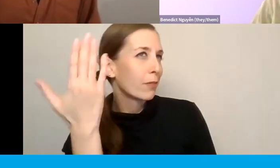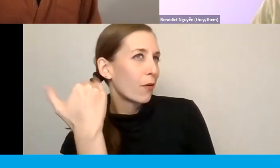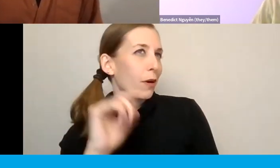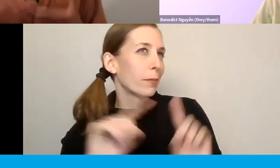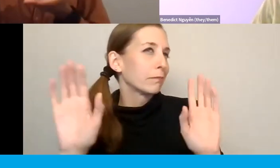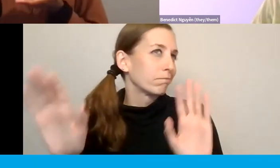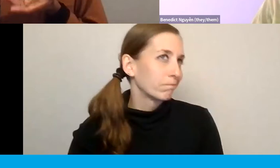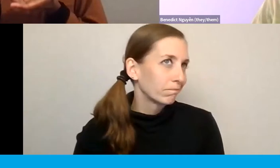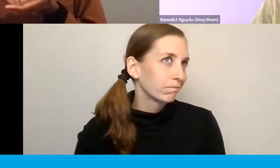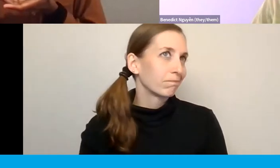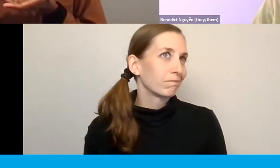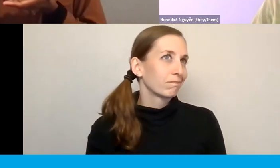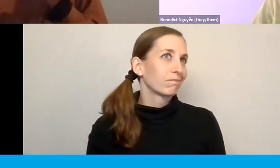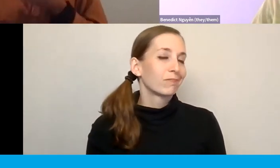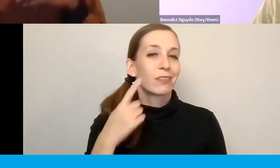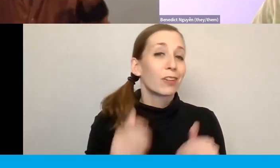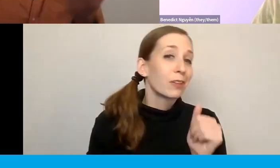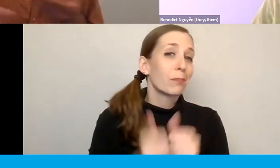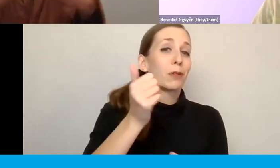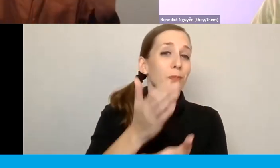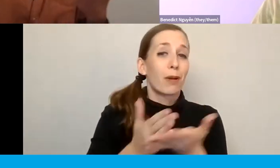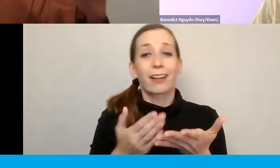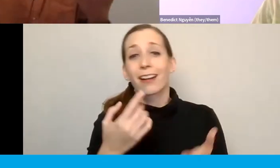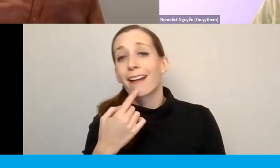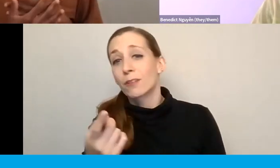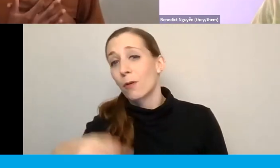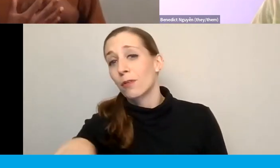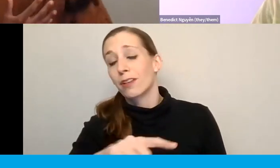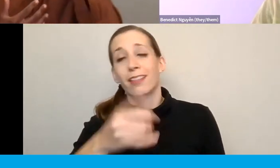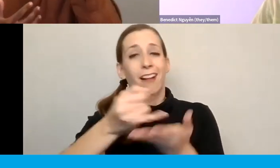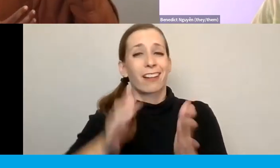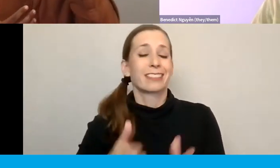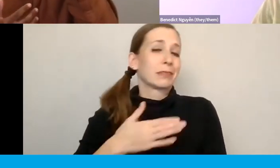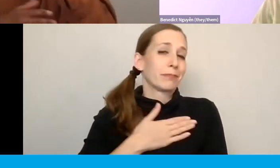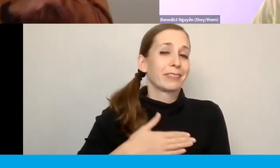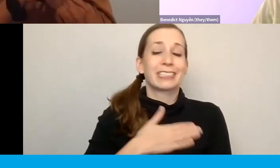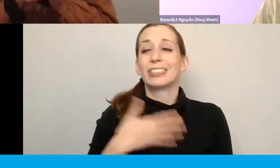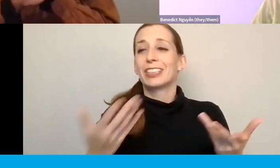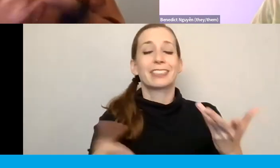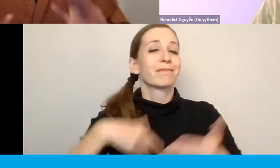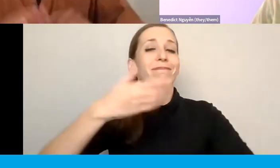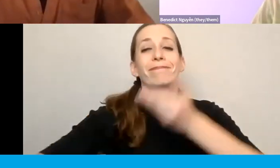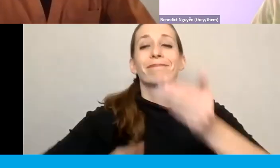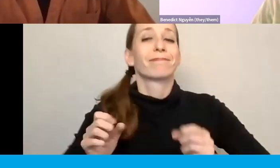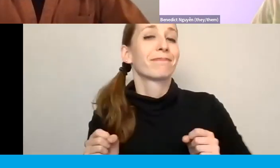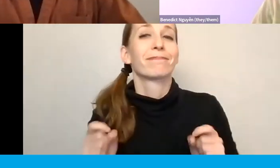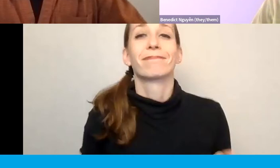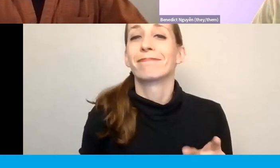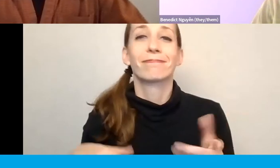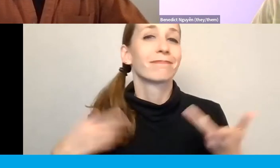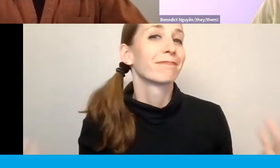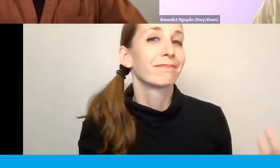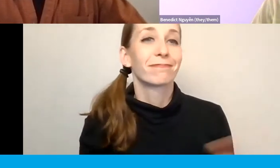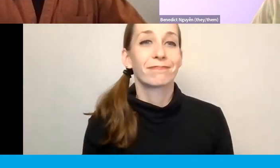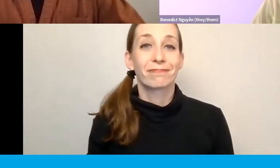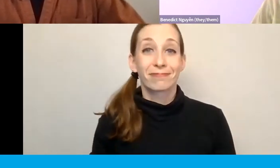I just told them to work handheld and to capture things that they felt were interesting. And I can't tell you how much footage I have